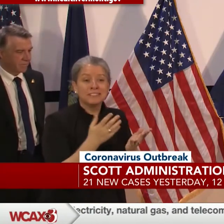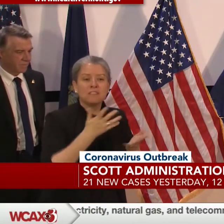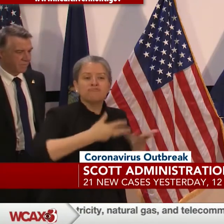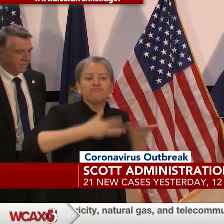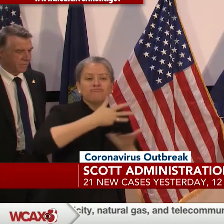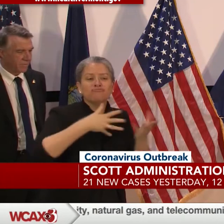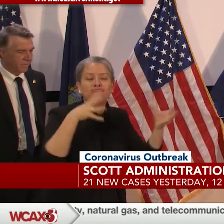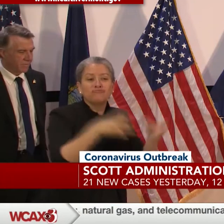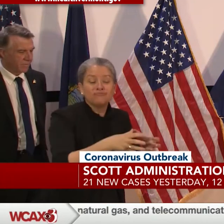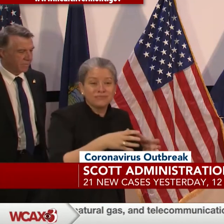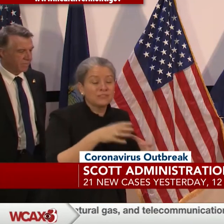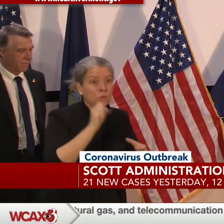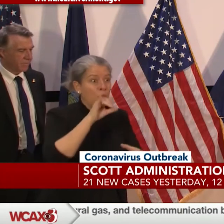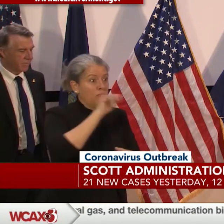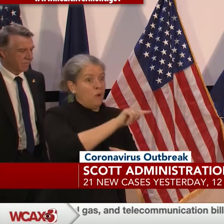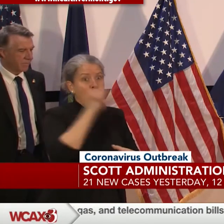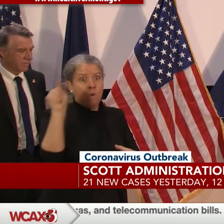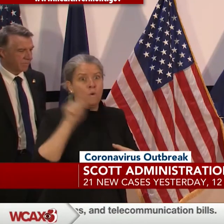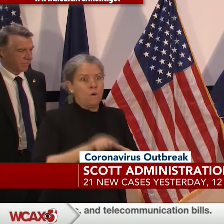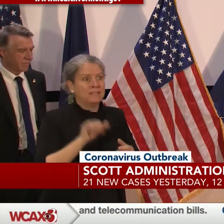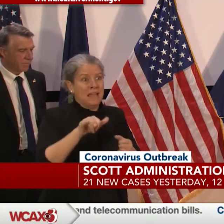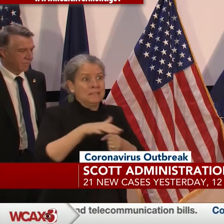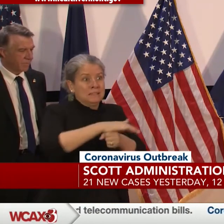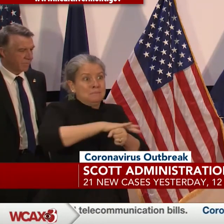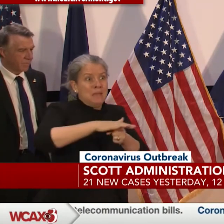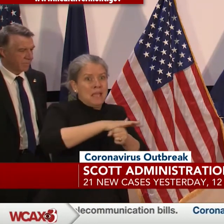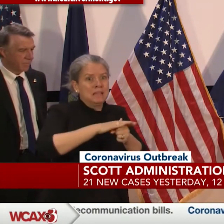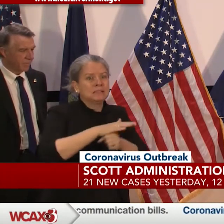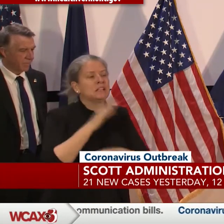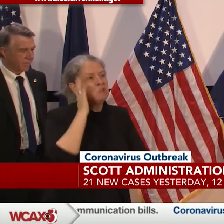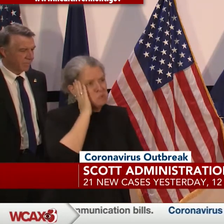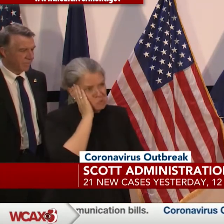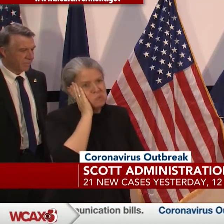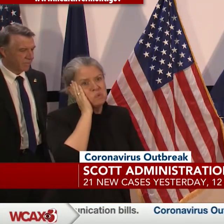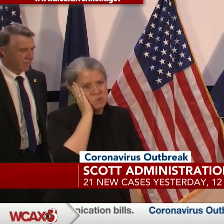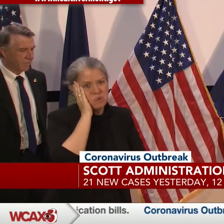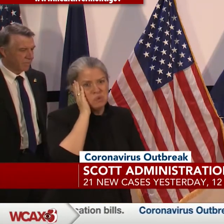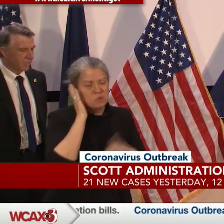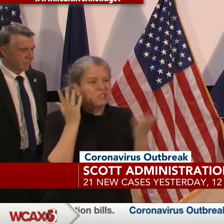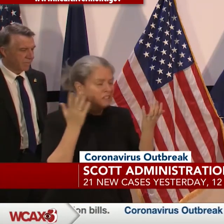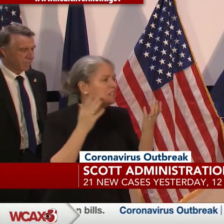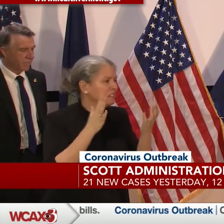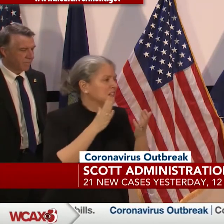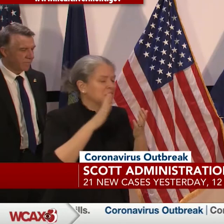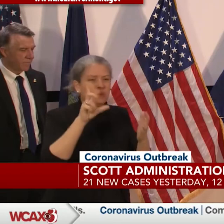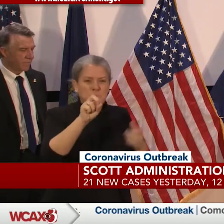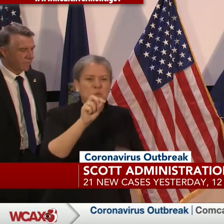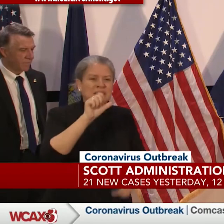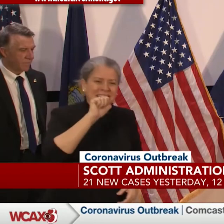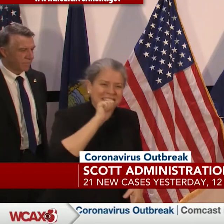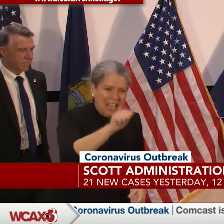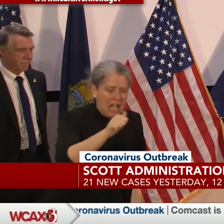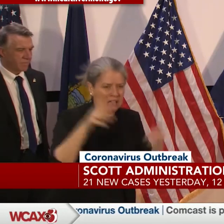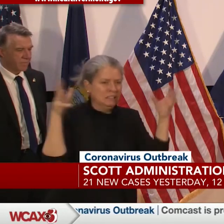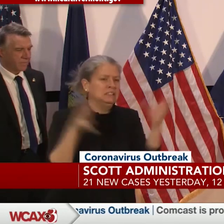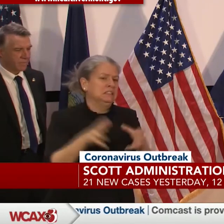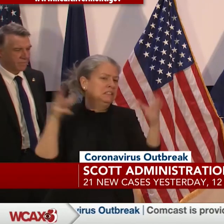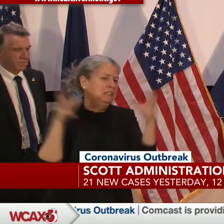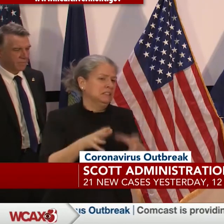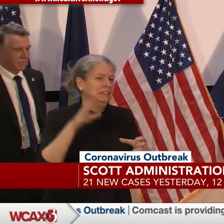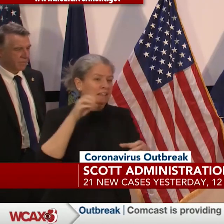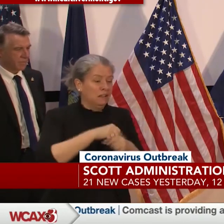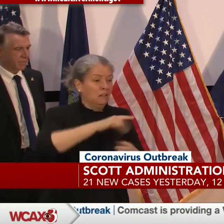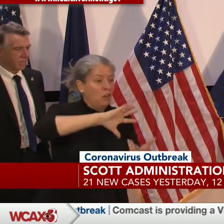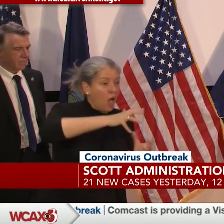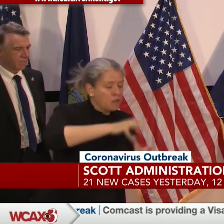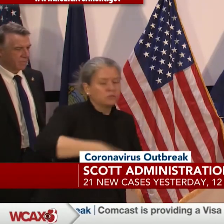social activities. So we have to be very direct about advising people to not be congregating in those particular parts of the